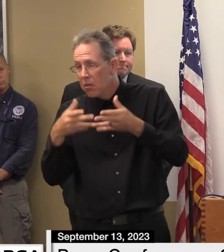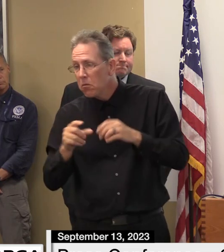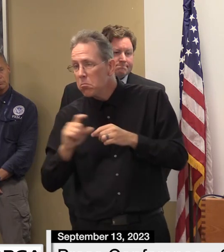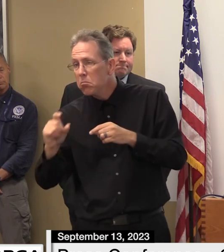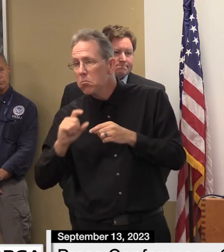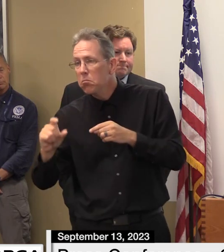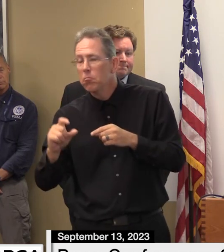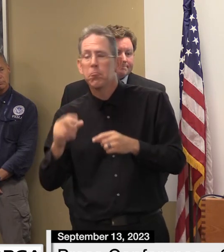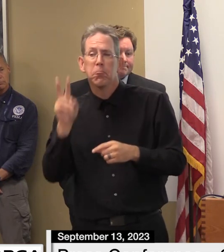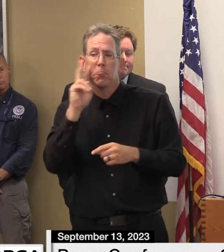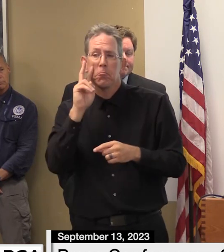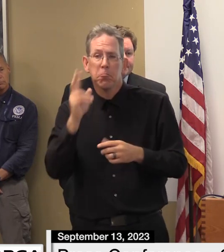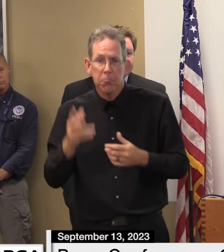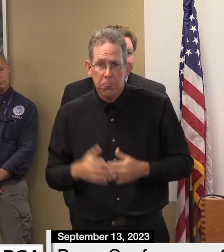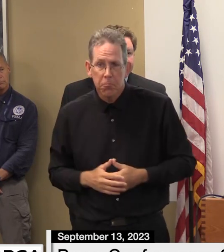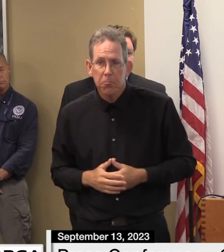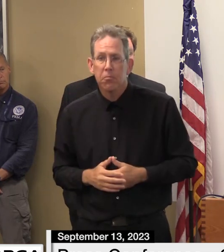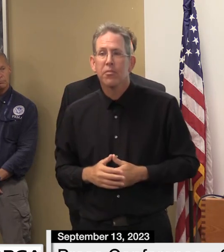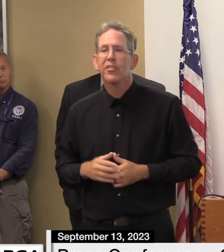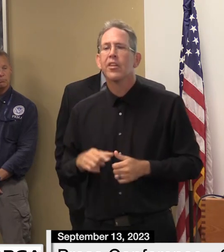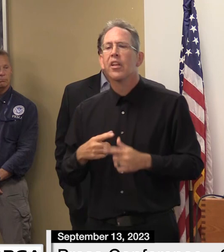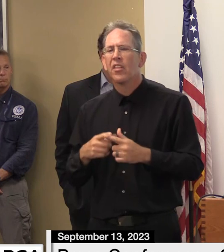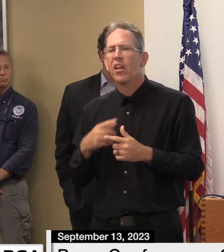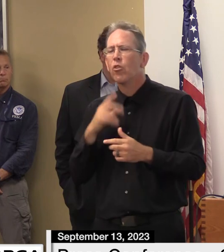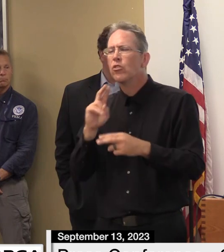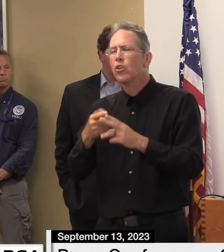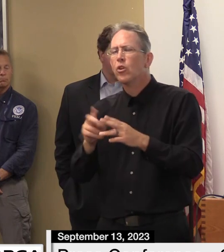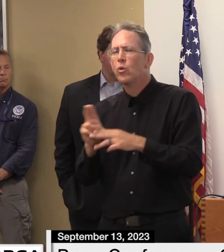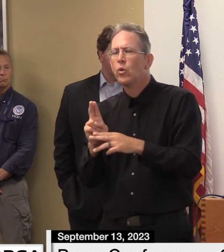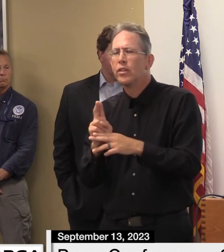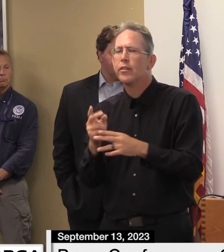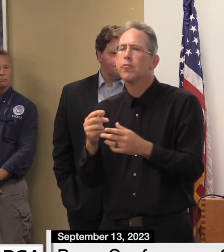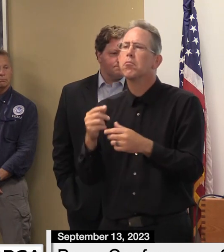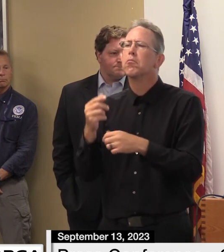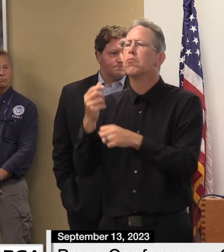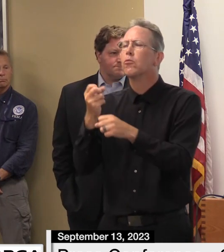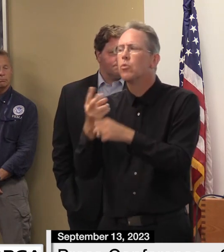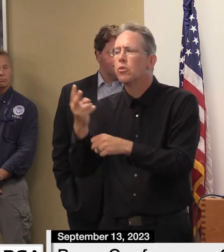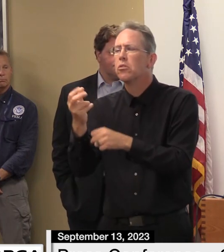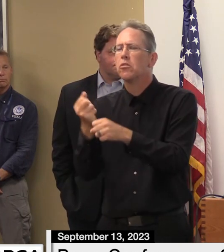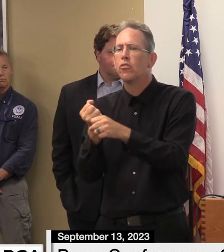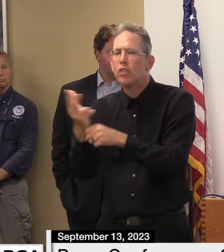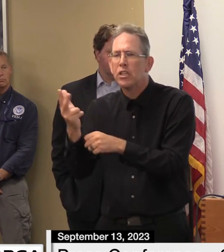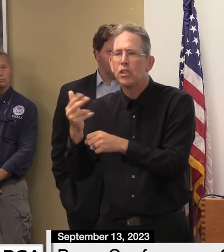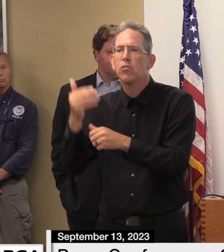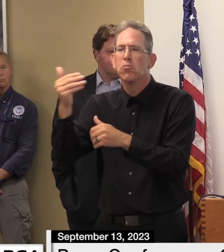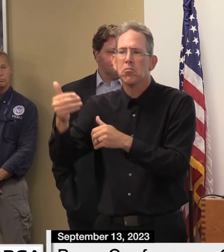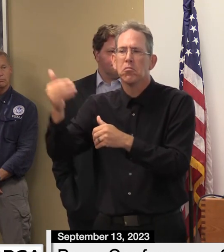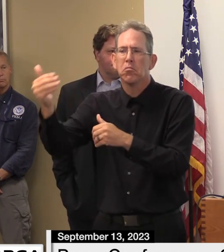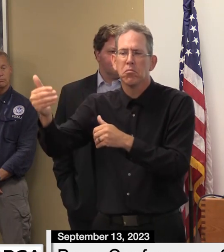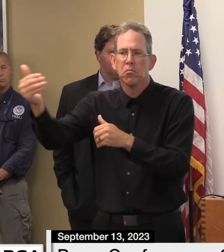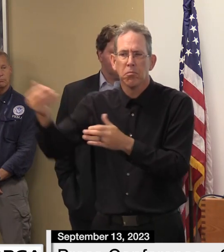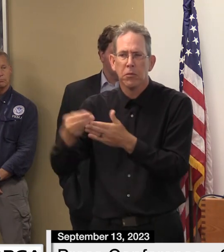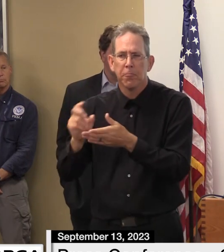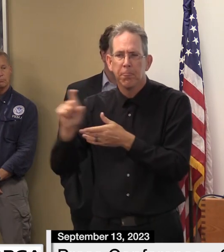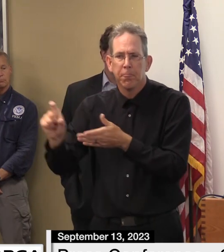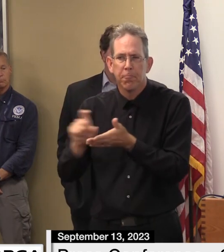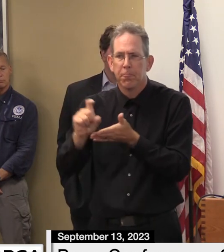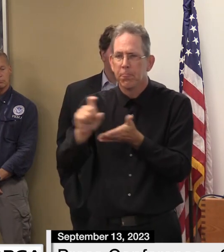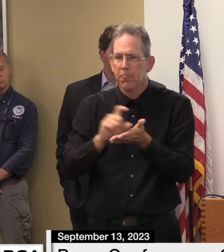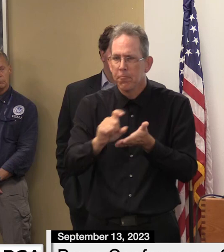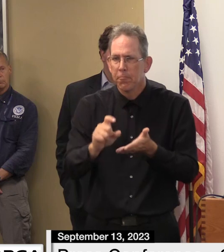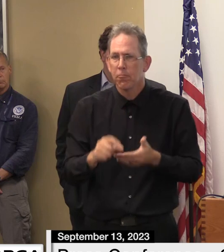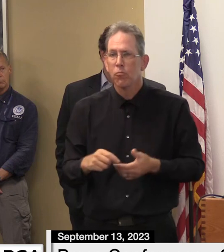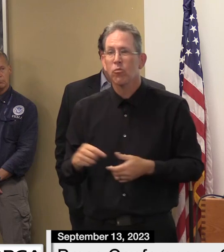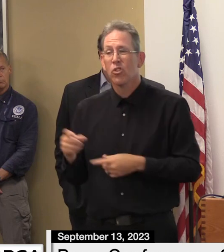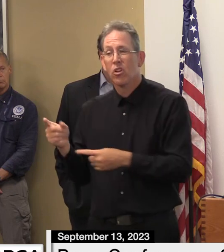ground being put to use over the next 2 to 3 years. The treasurer laid out the funding and